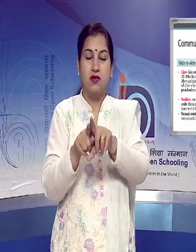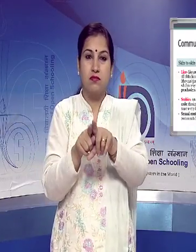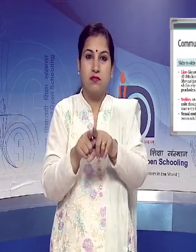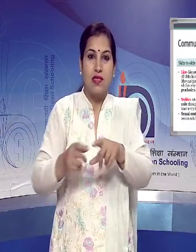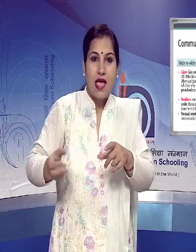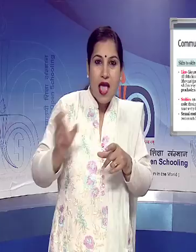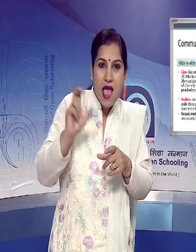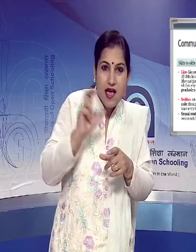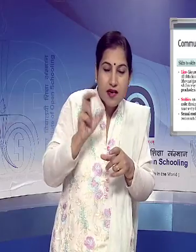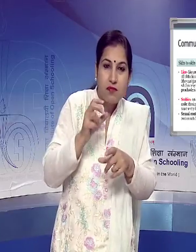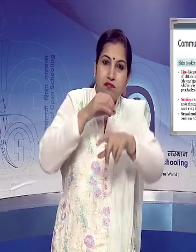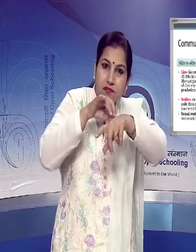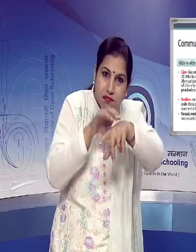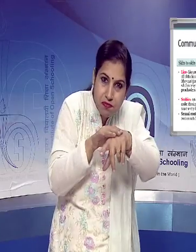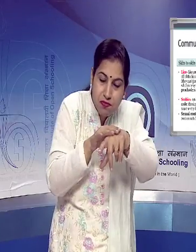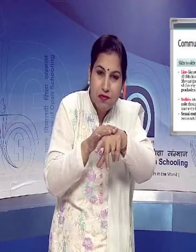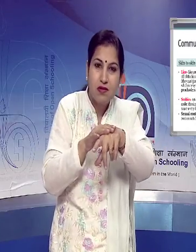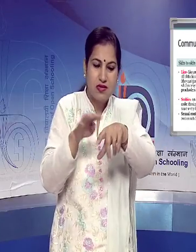and cause a very itchy rash.